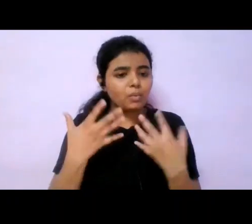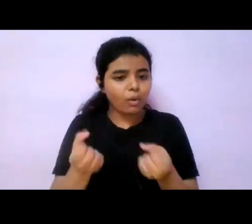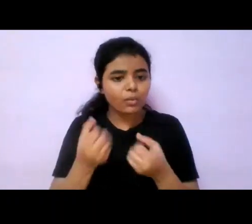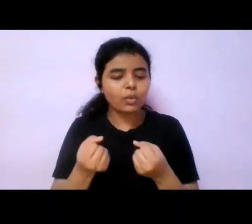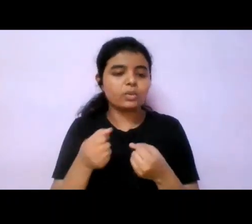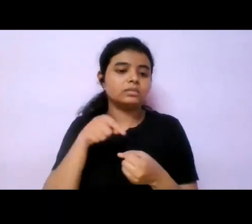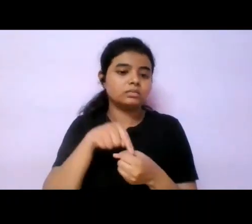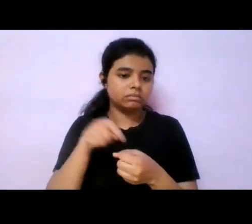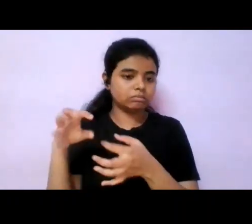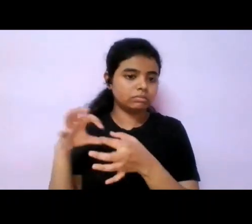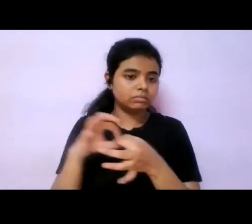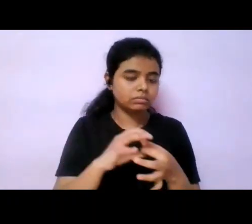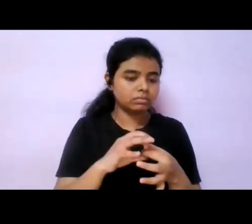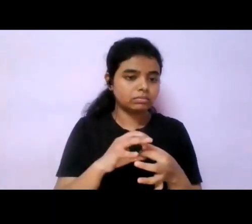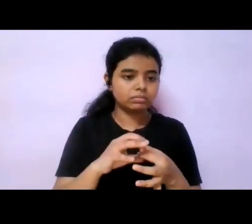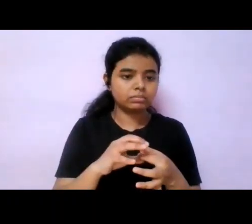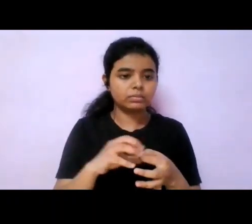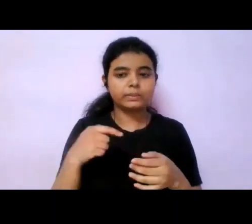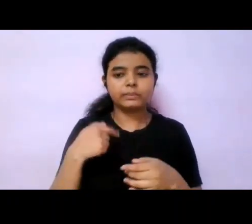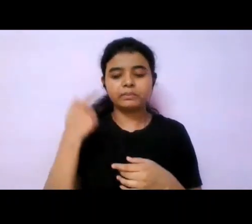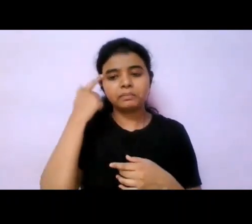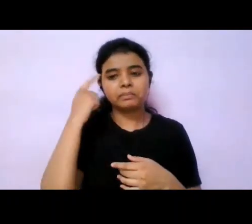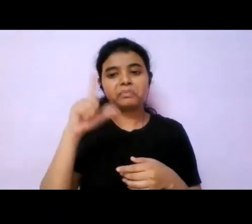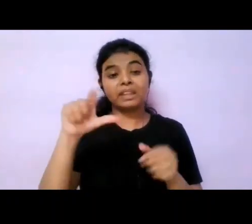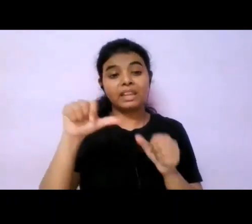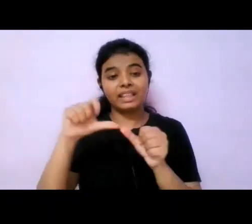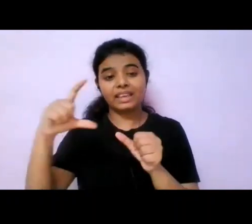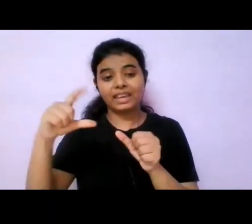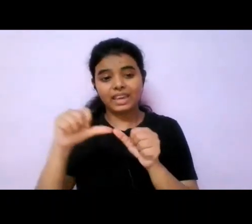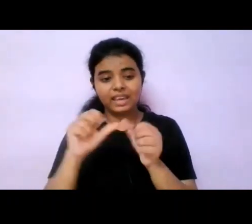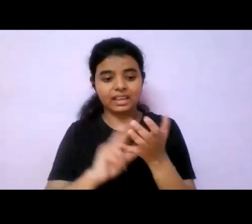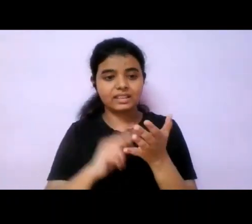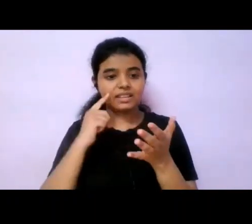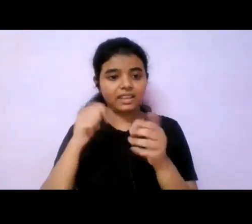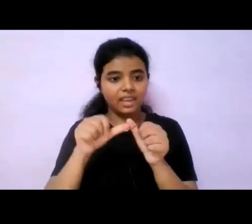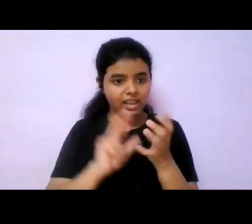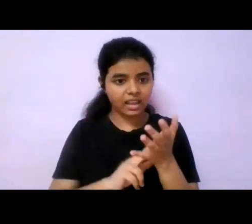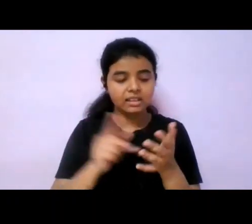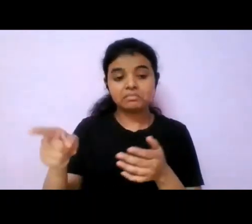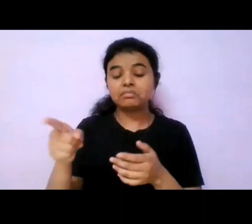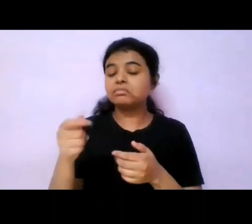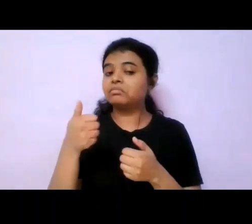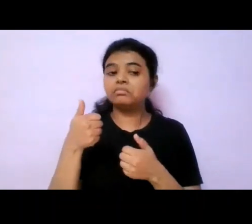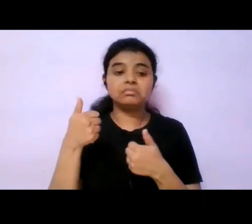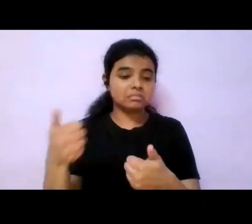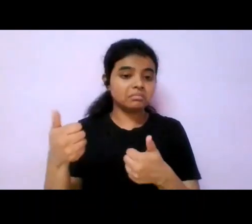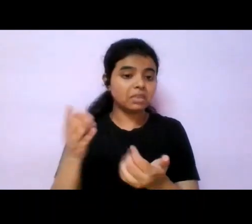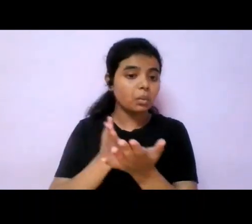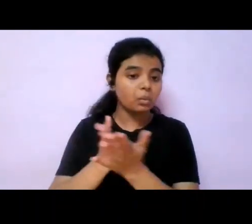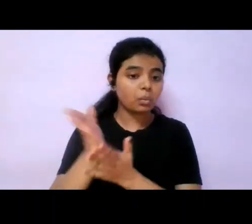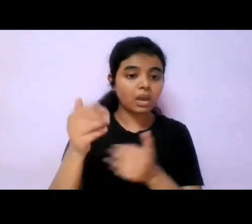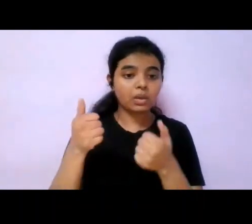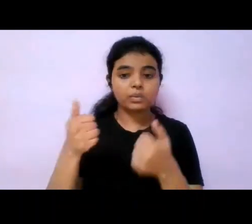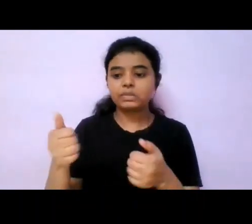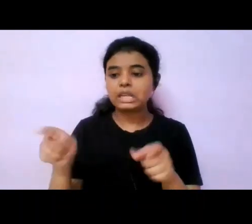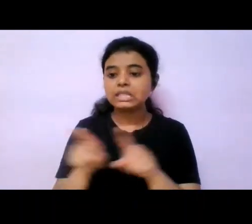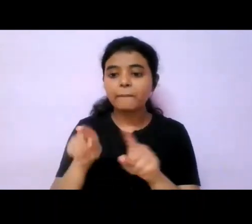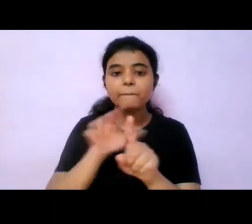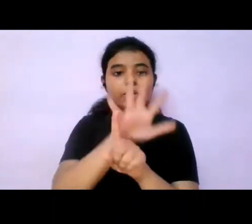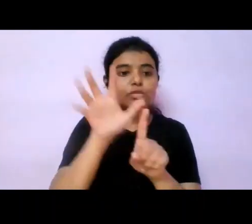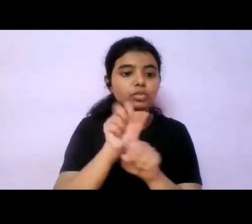that said, I think Lacan used properly, that is, to read